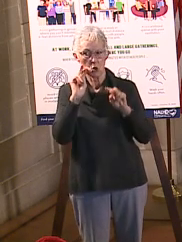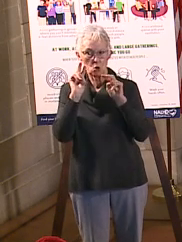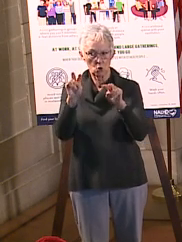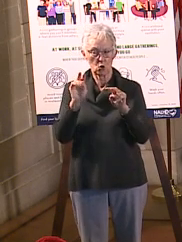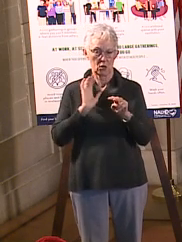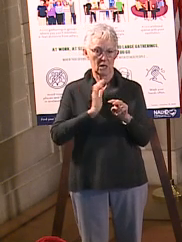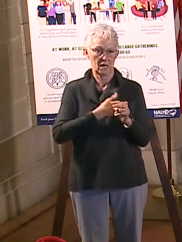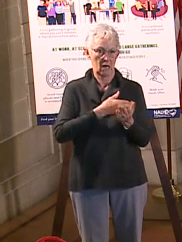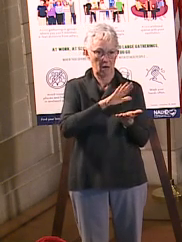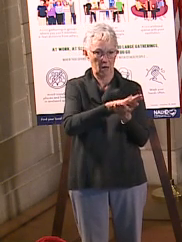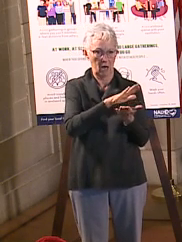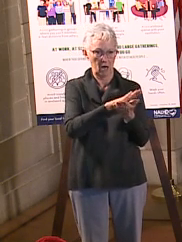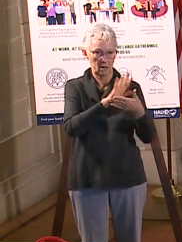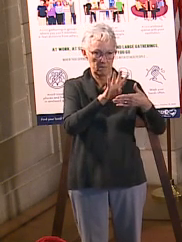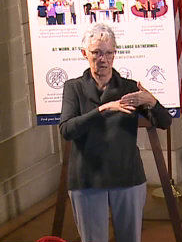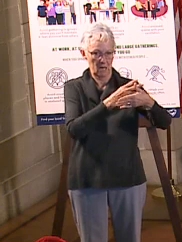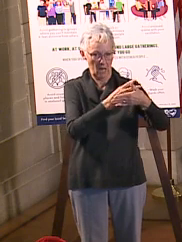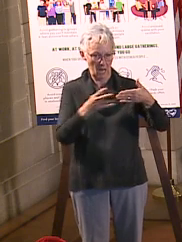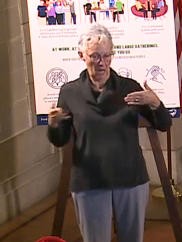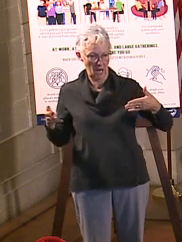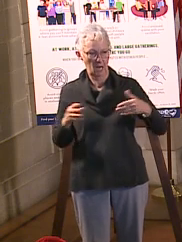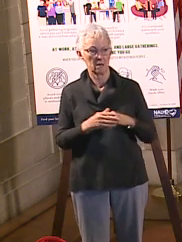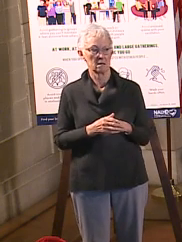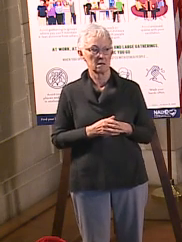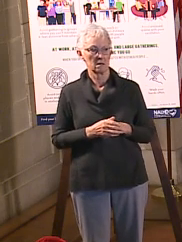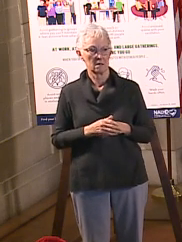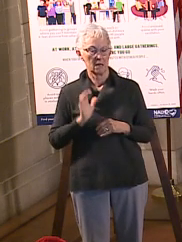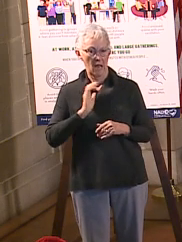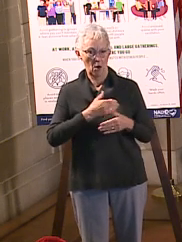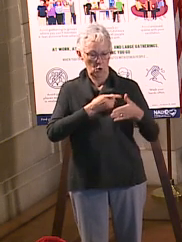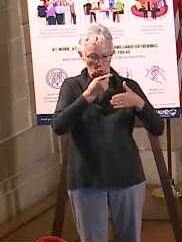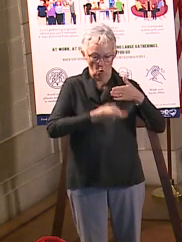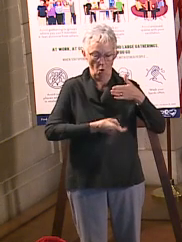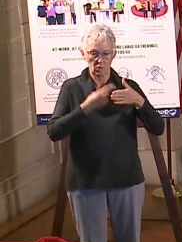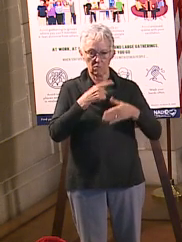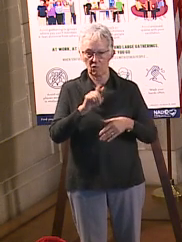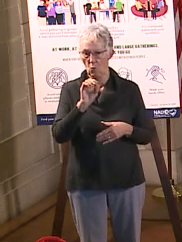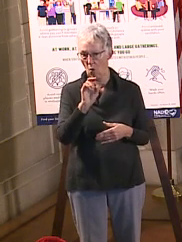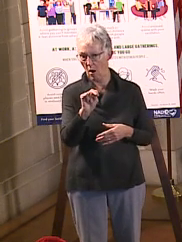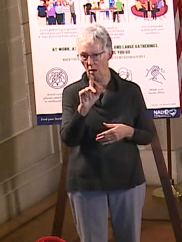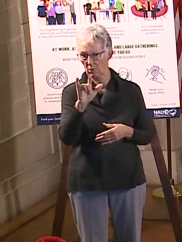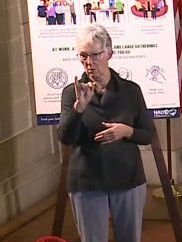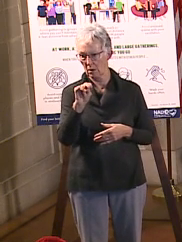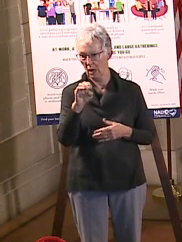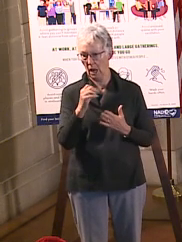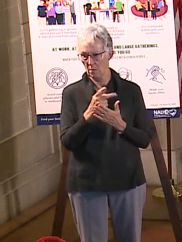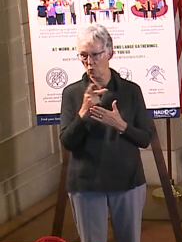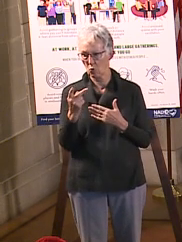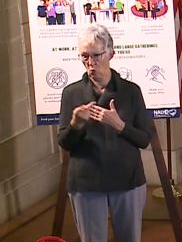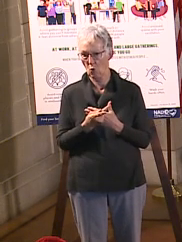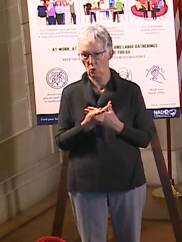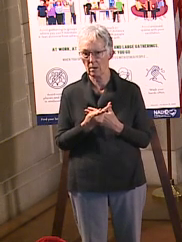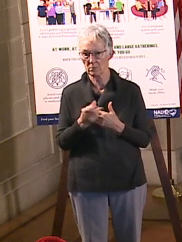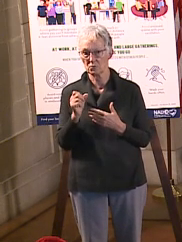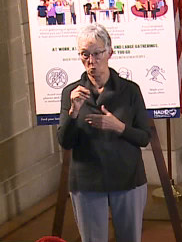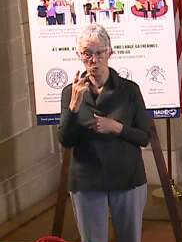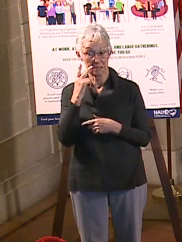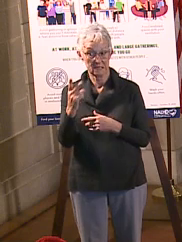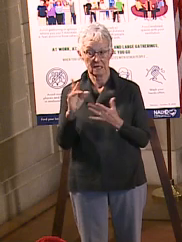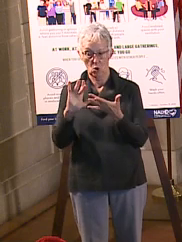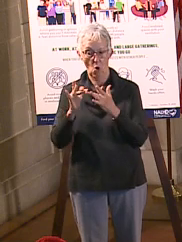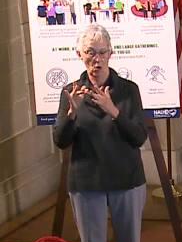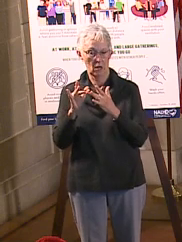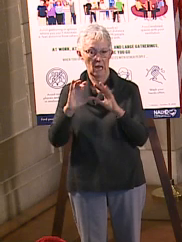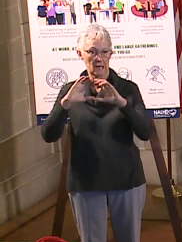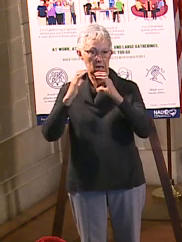year, our cost for online programs, and our application numbers, as I said earlier, are up about 7% across the